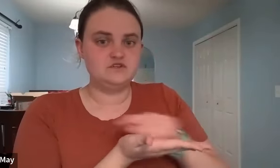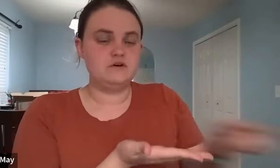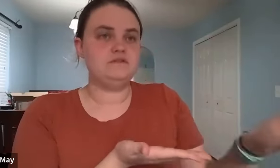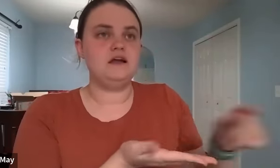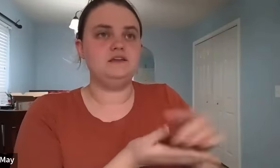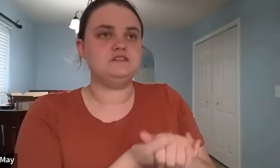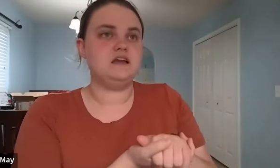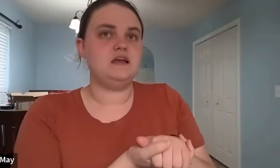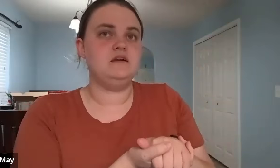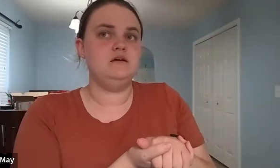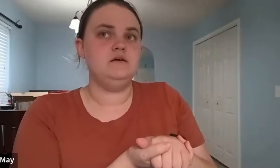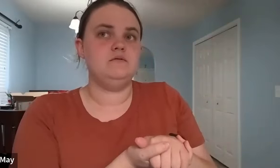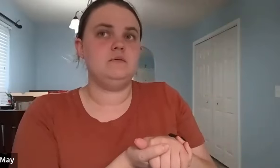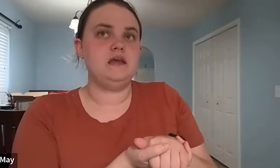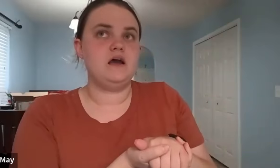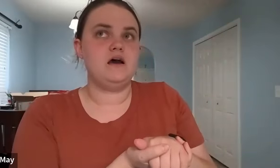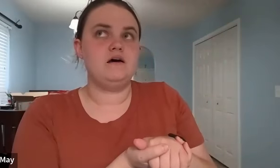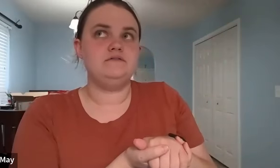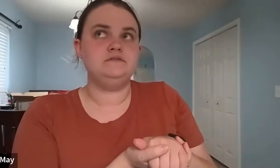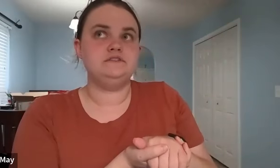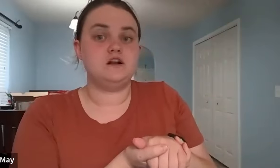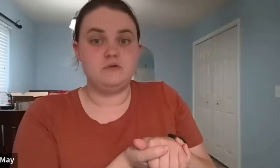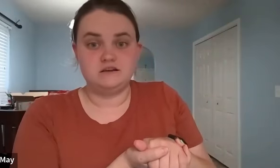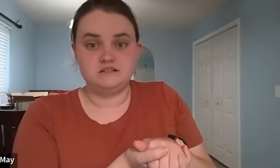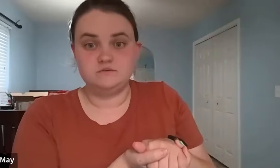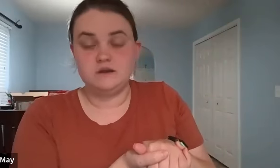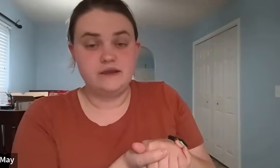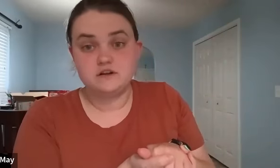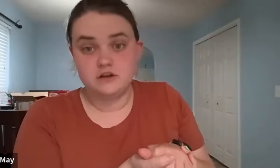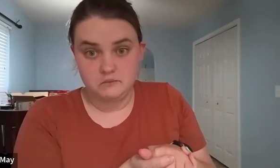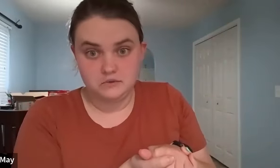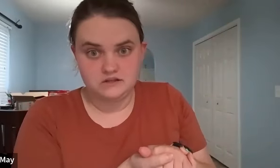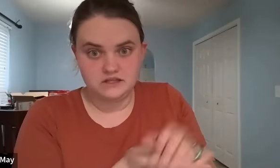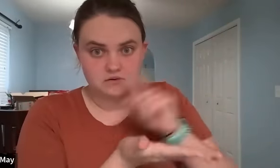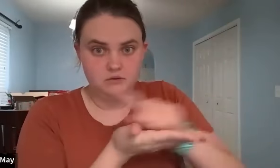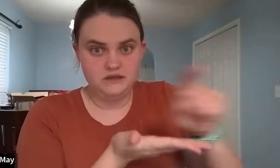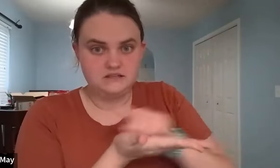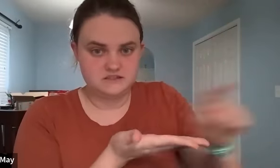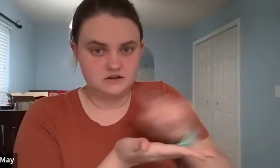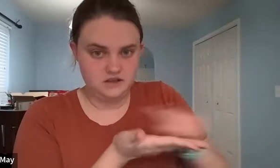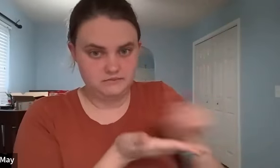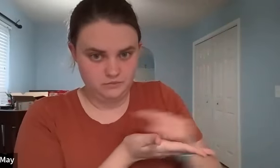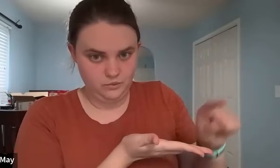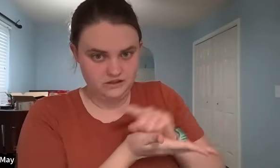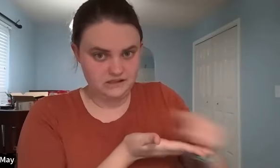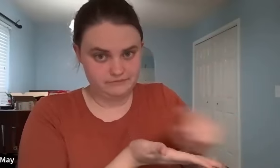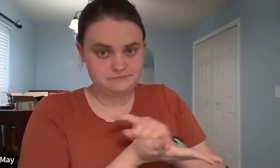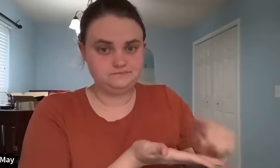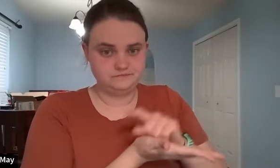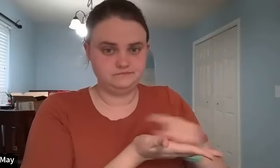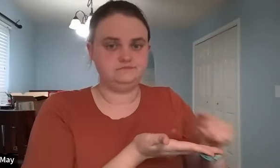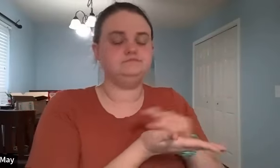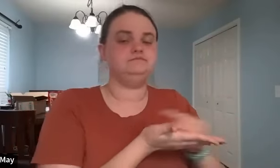So if like you're saying, well, we have soccer practice, we have a soccer game weekly, a weekly soccer game weekly.